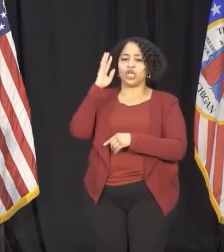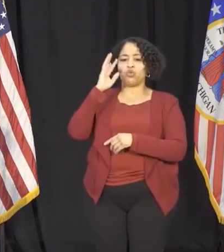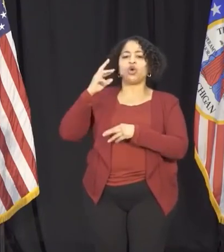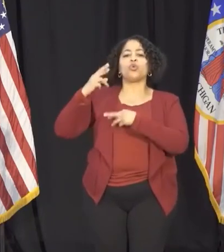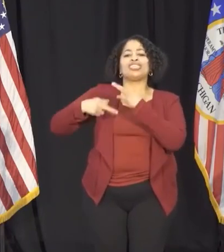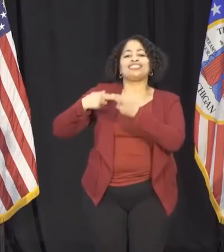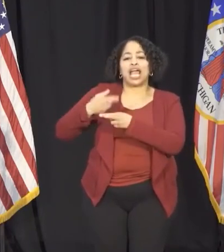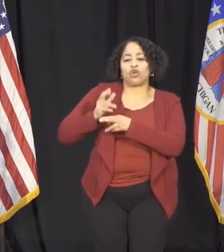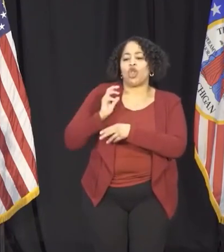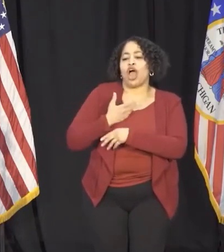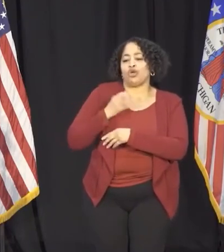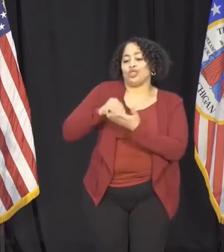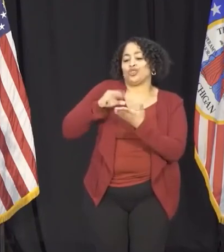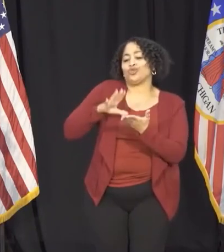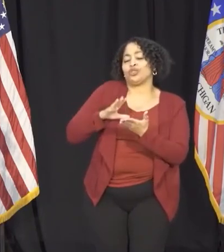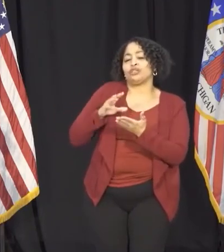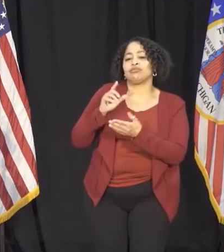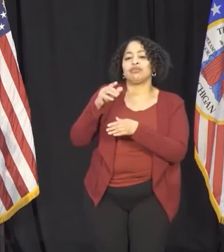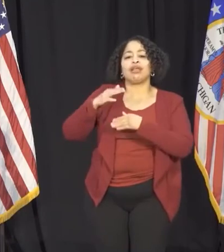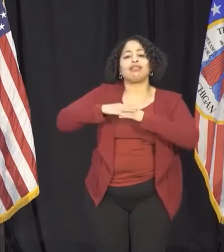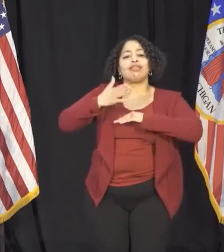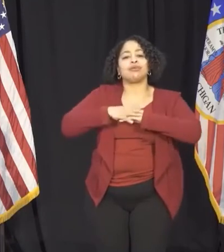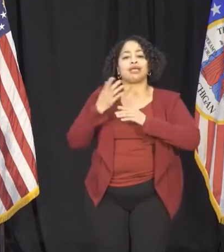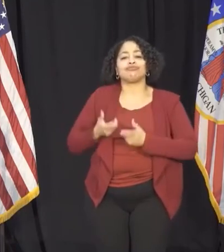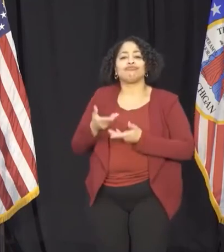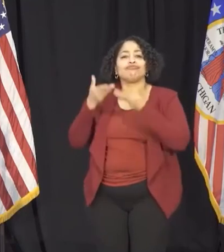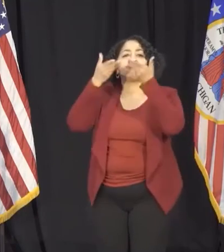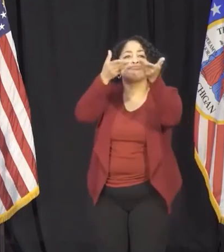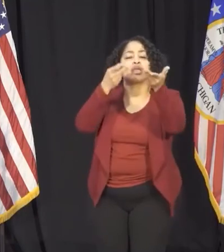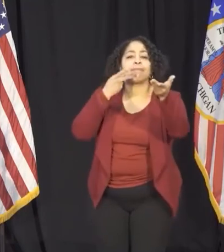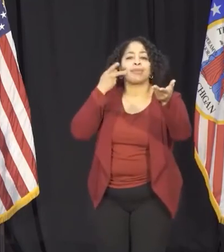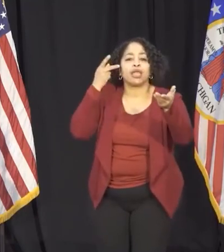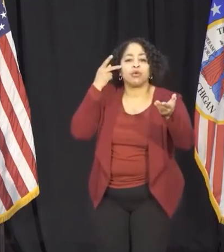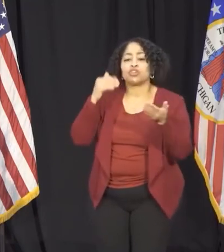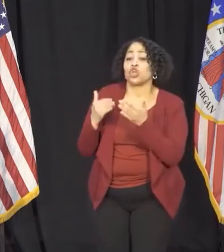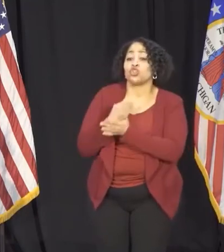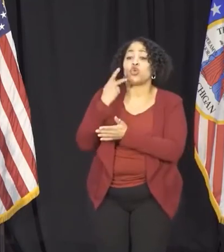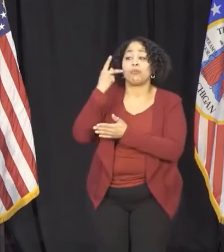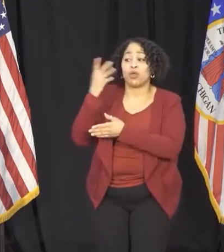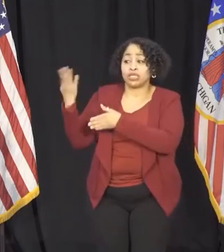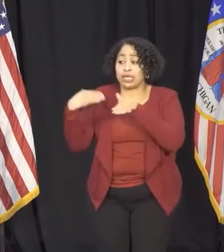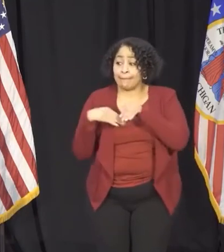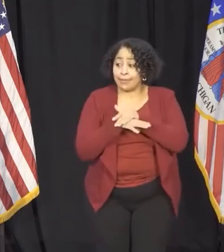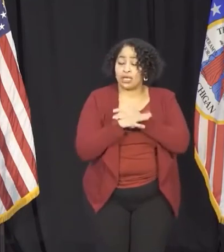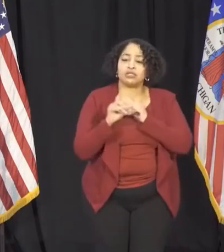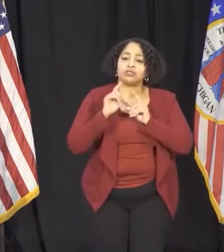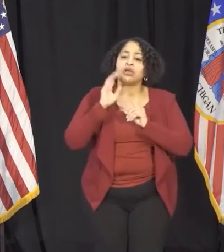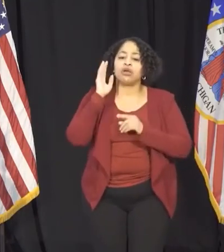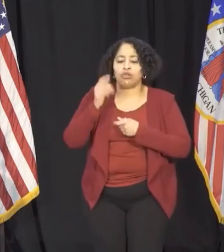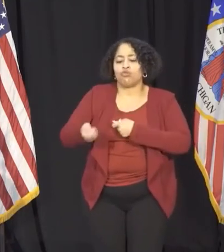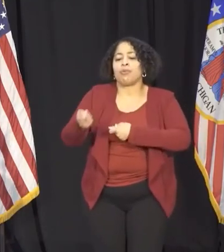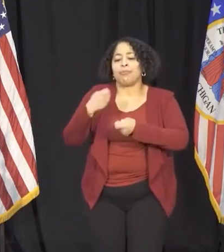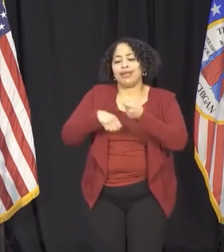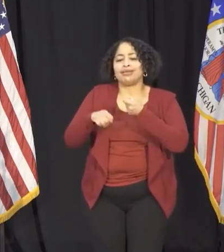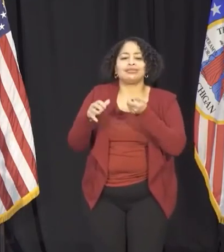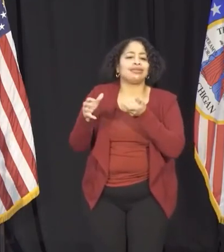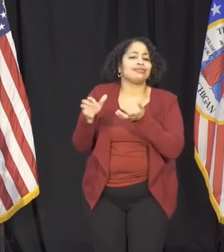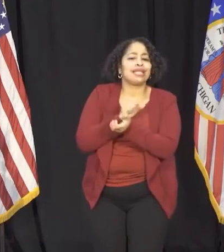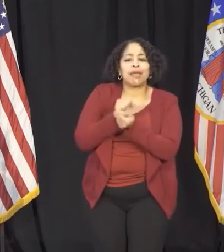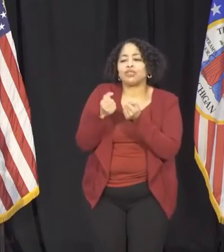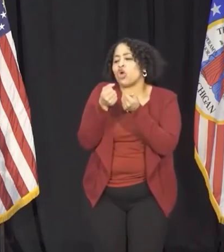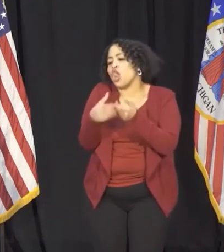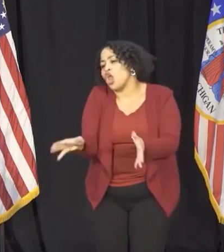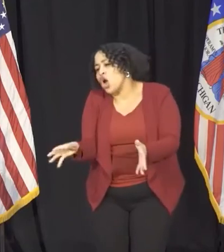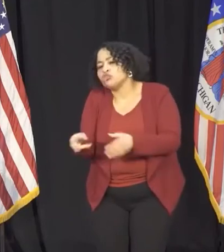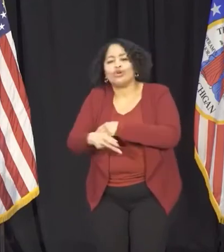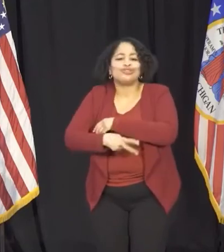our student laptops and give those to parents as new parents come in, or to replace damaged,